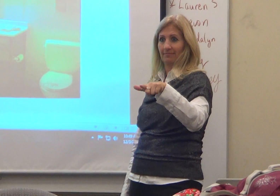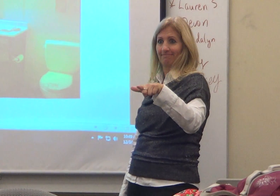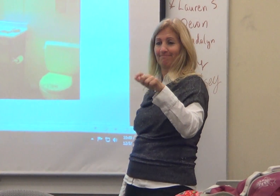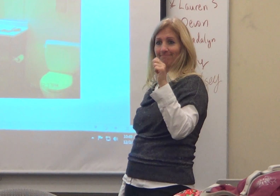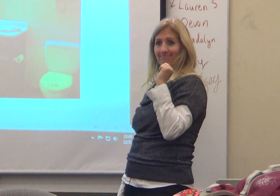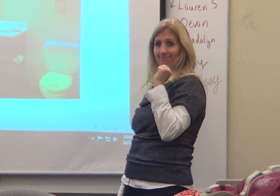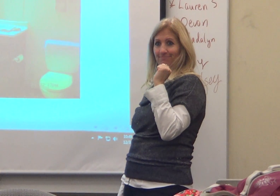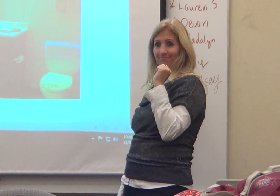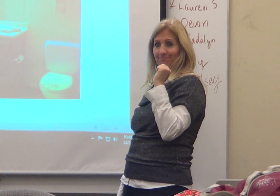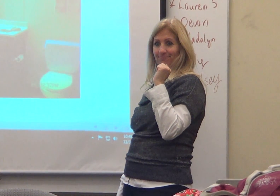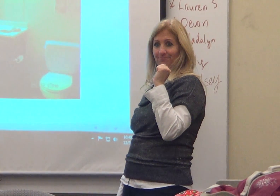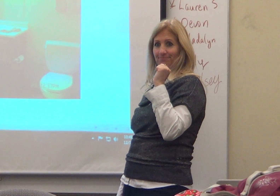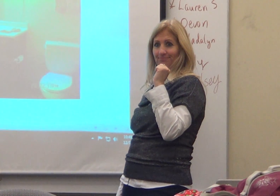top there is finally